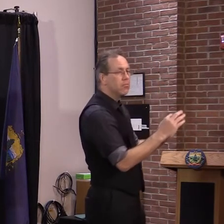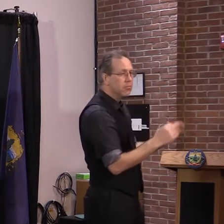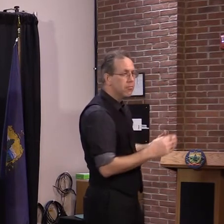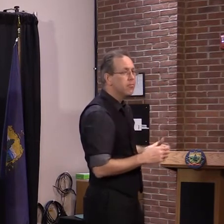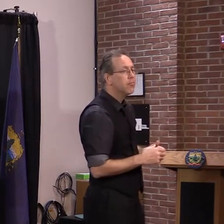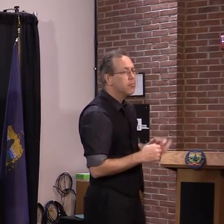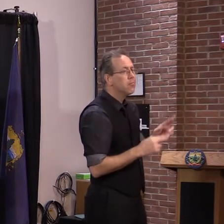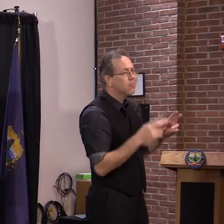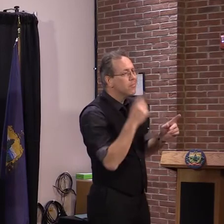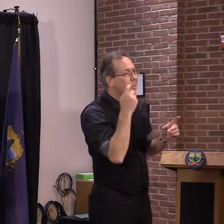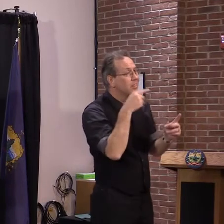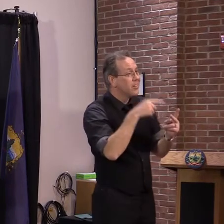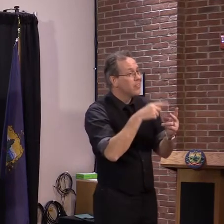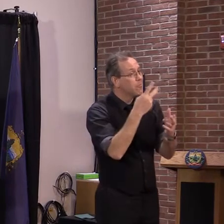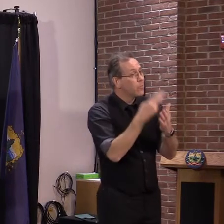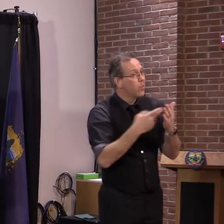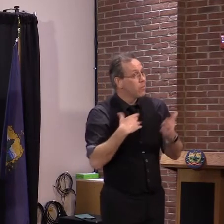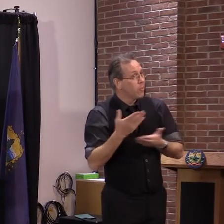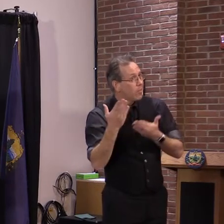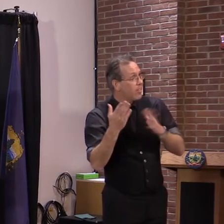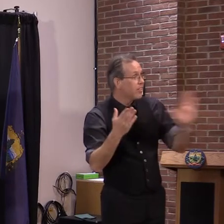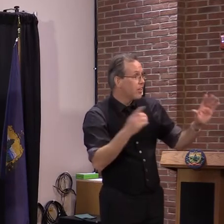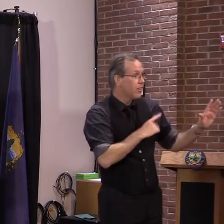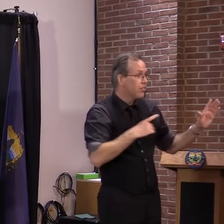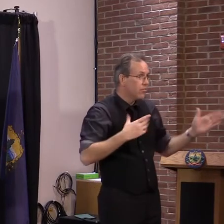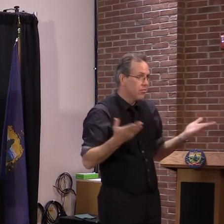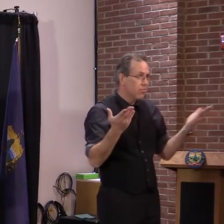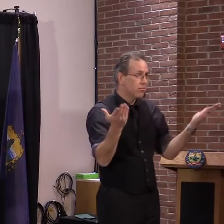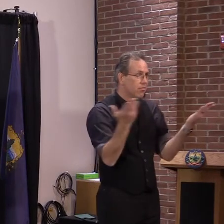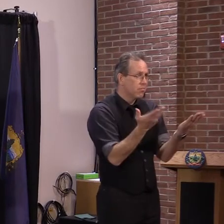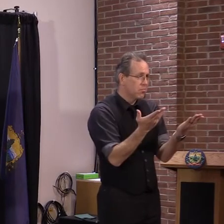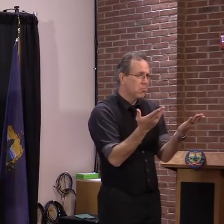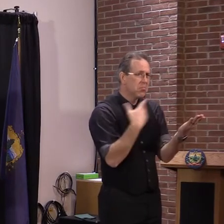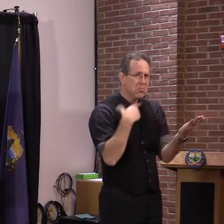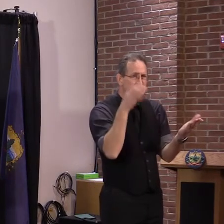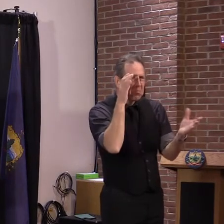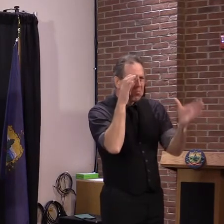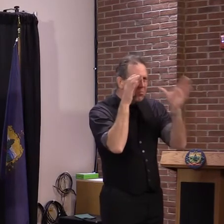both need to be given their day in court, so to speak.